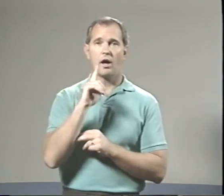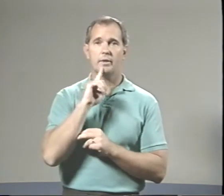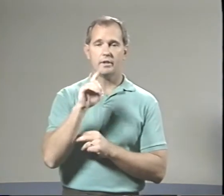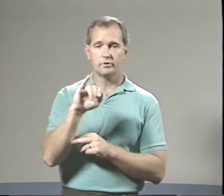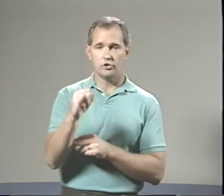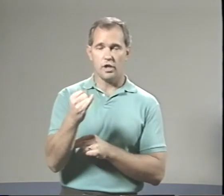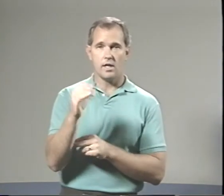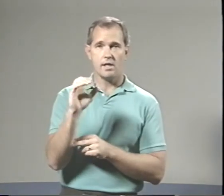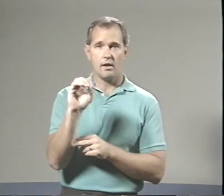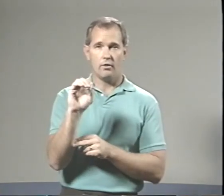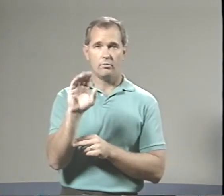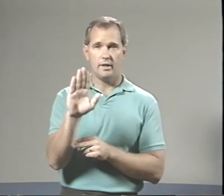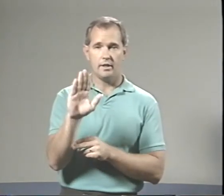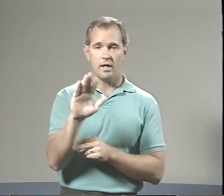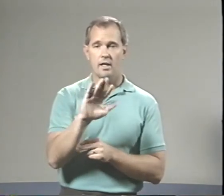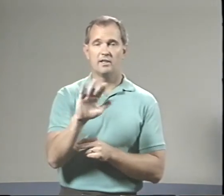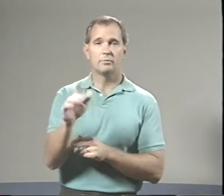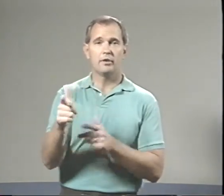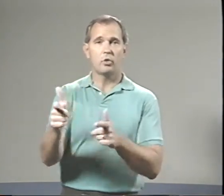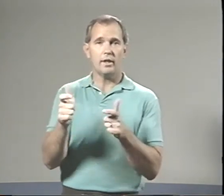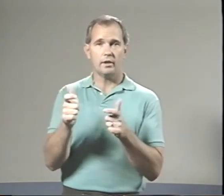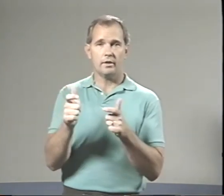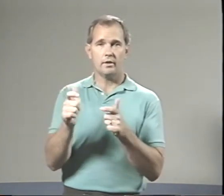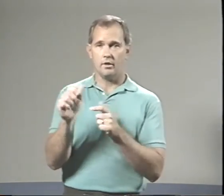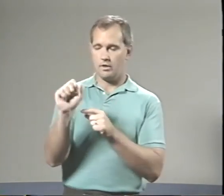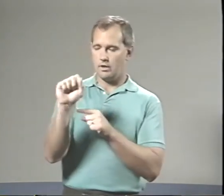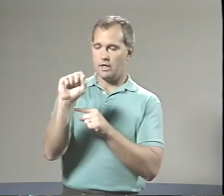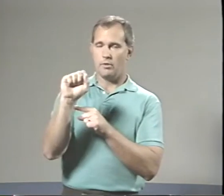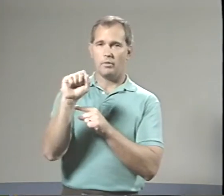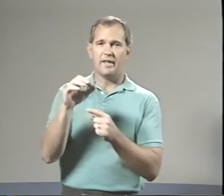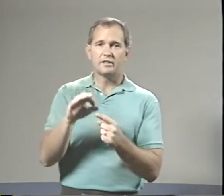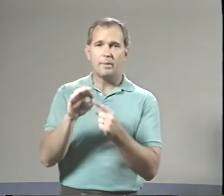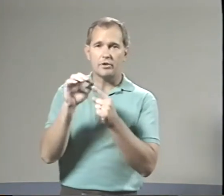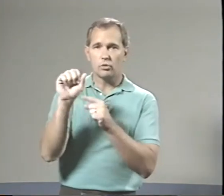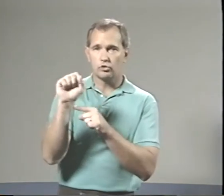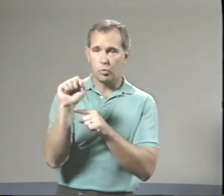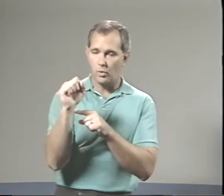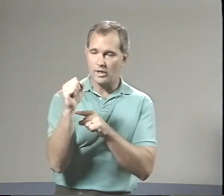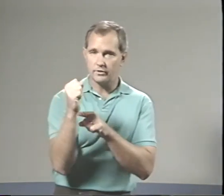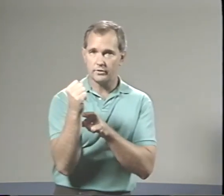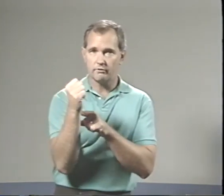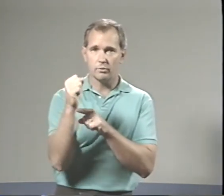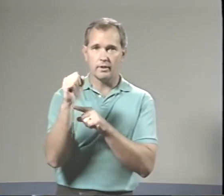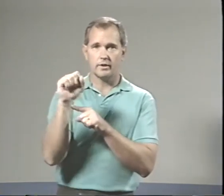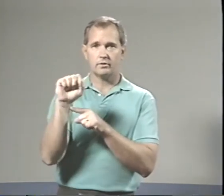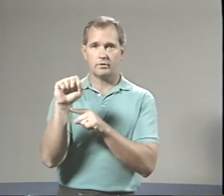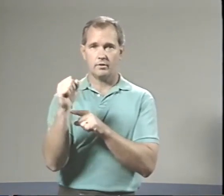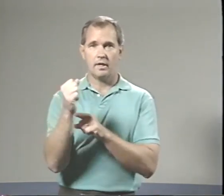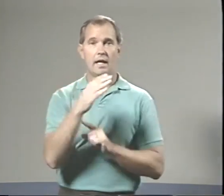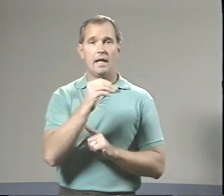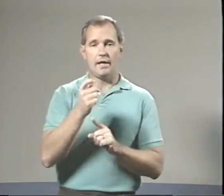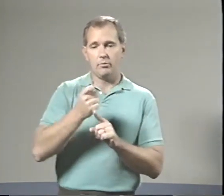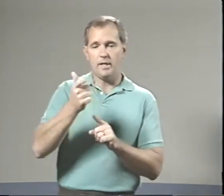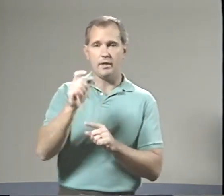is J-O-B, spelled quickly with a special twist of the wrist and omitting the